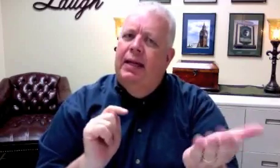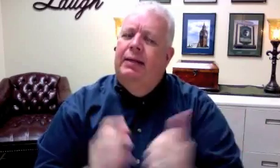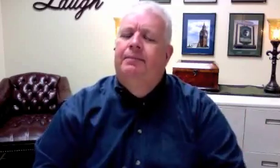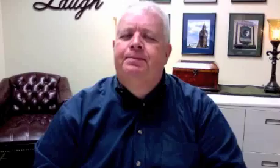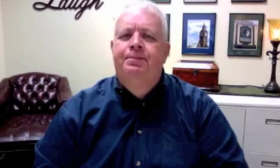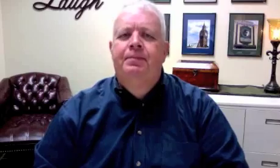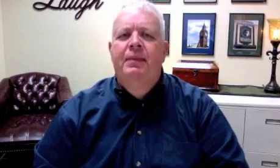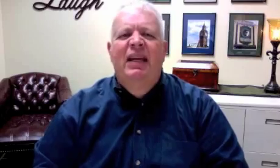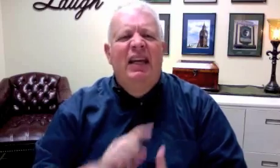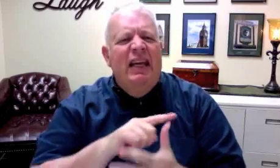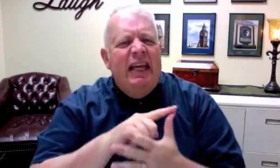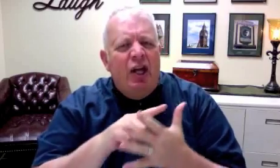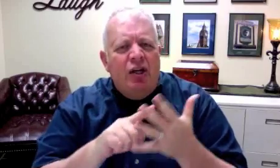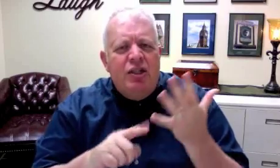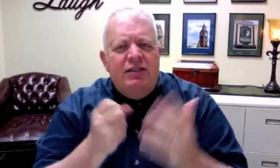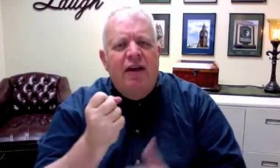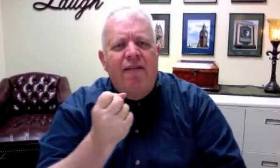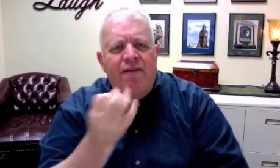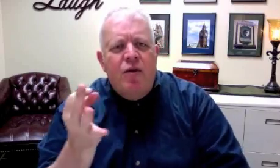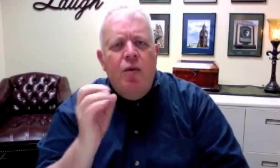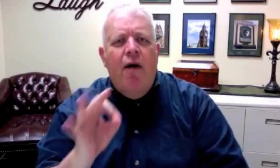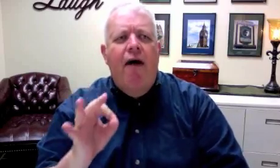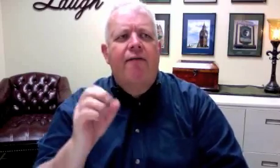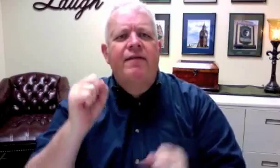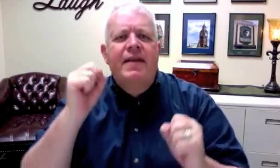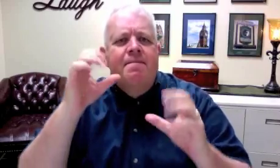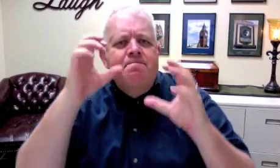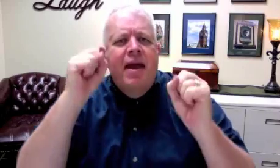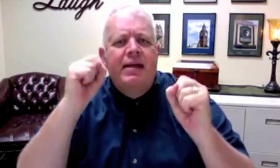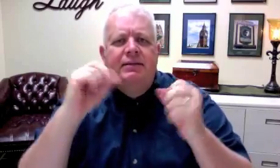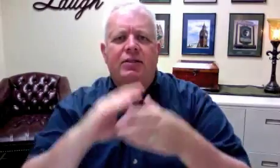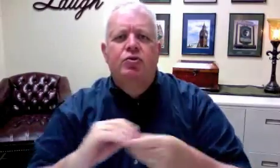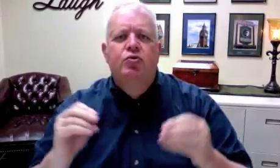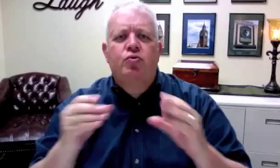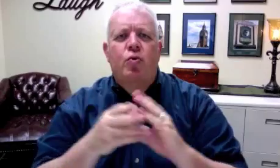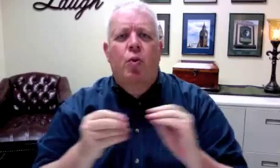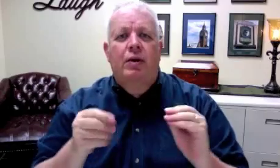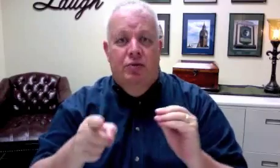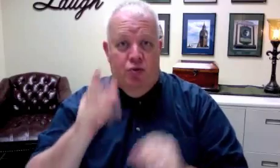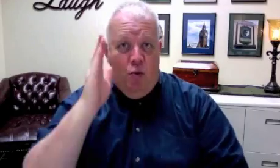are just a few of the amazing stories you will find there.